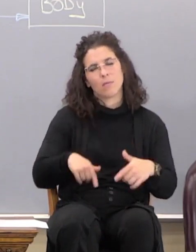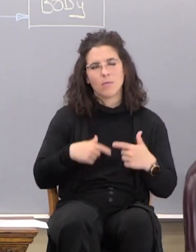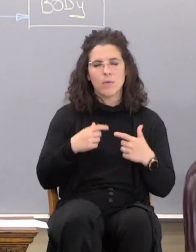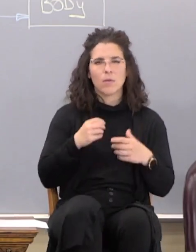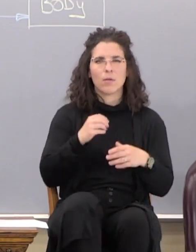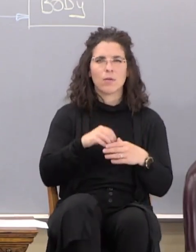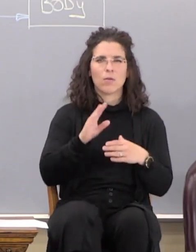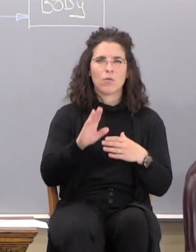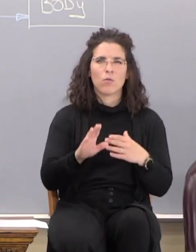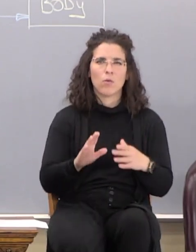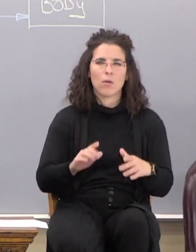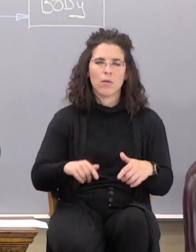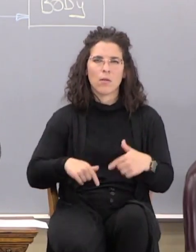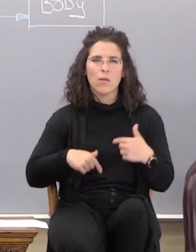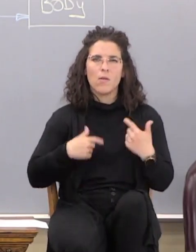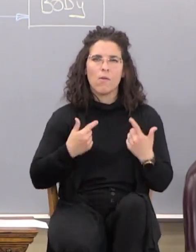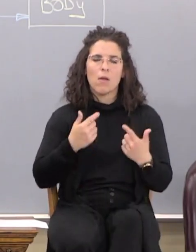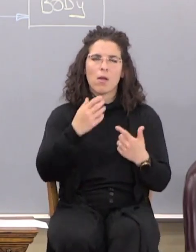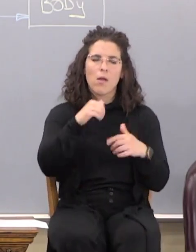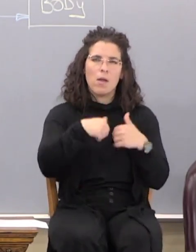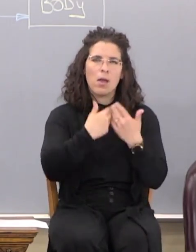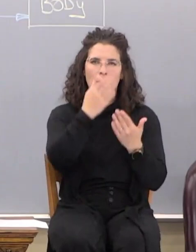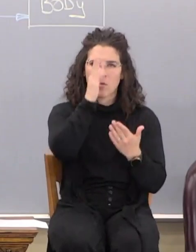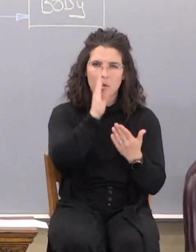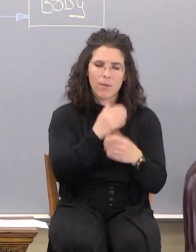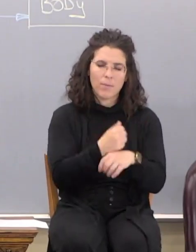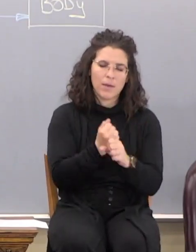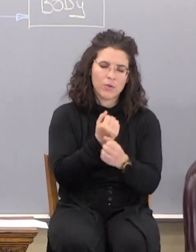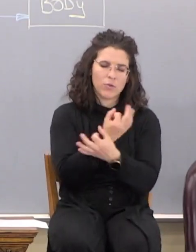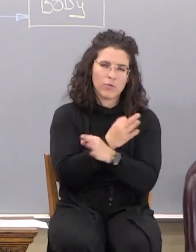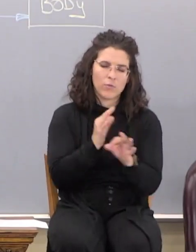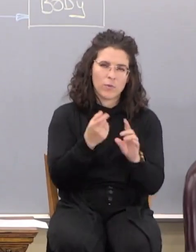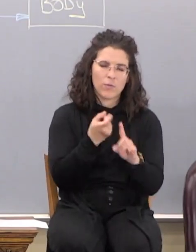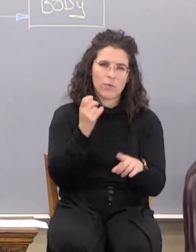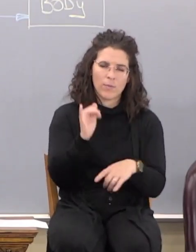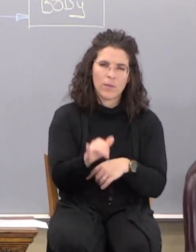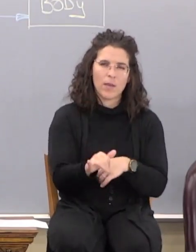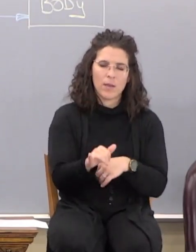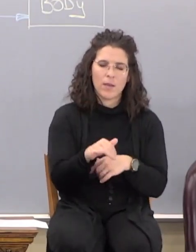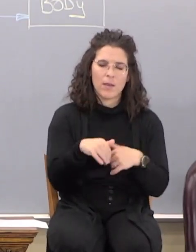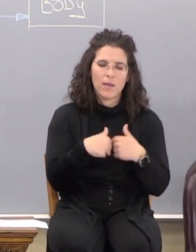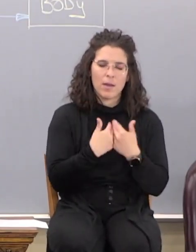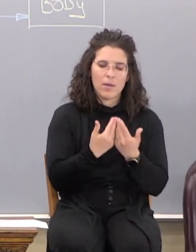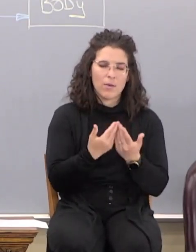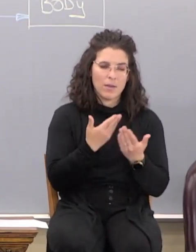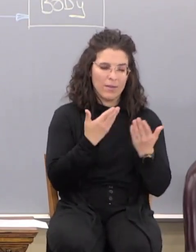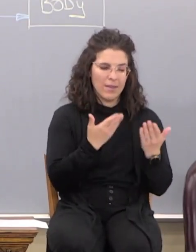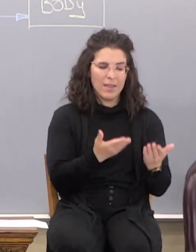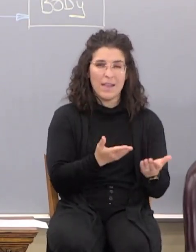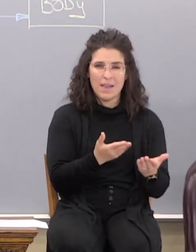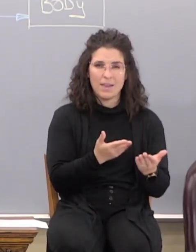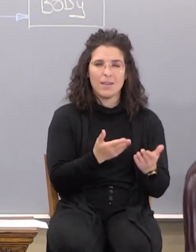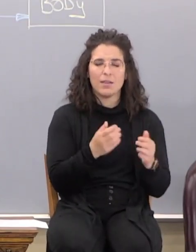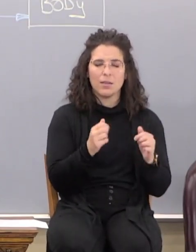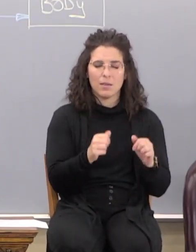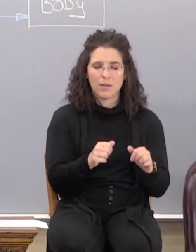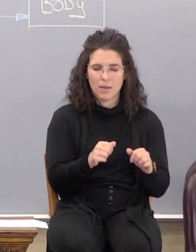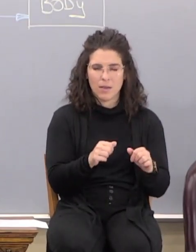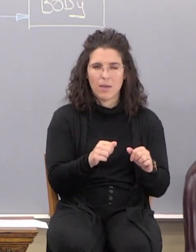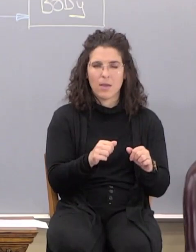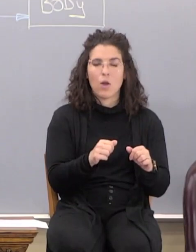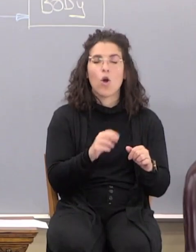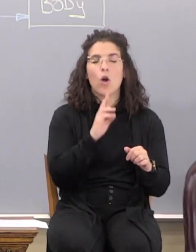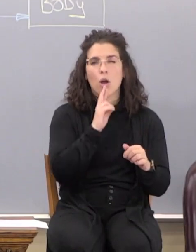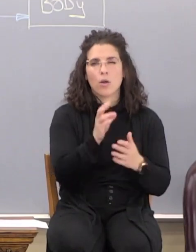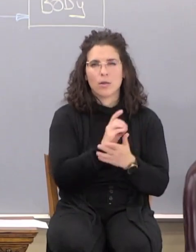your life, how God has set you free from those things, and how even those things are